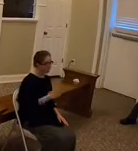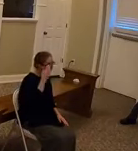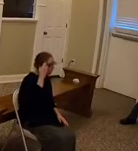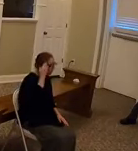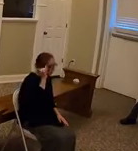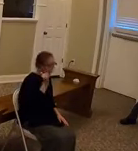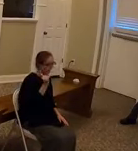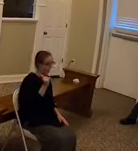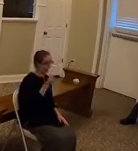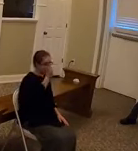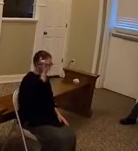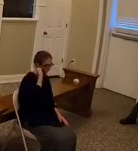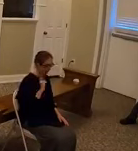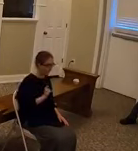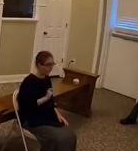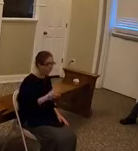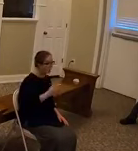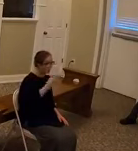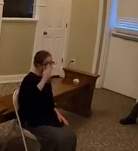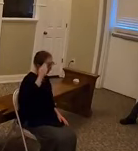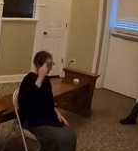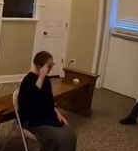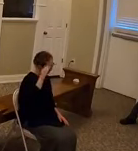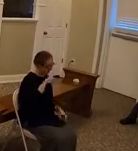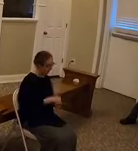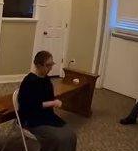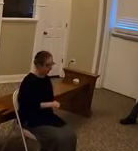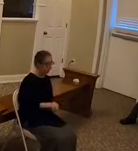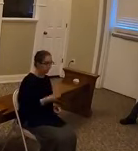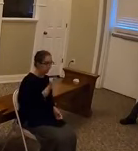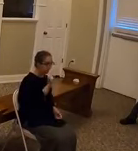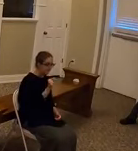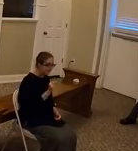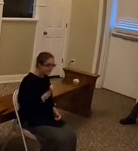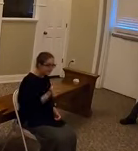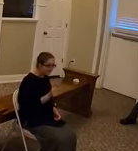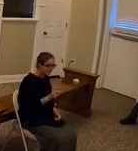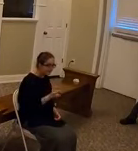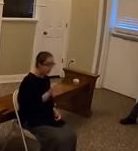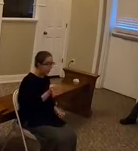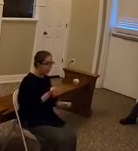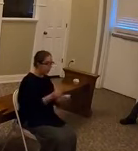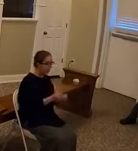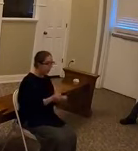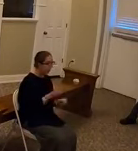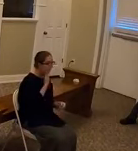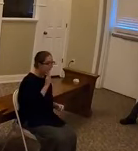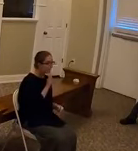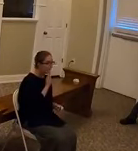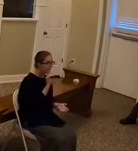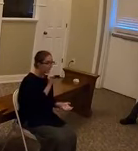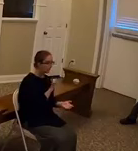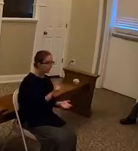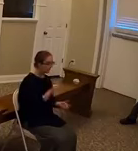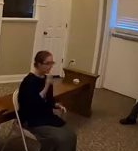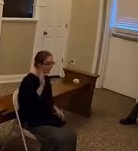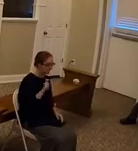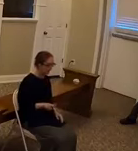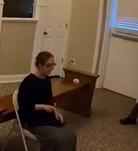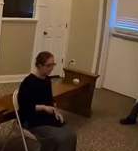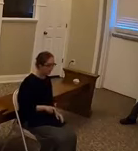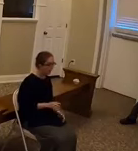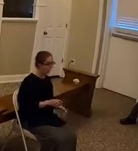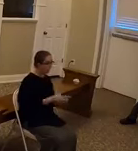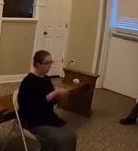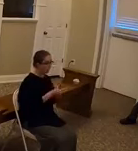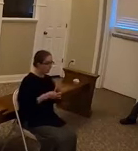know why? Because he knew that in just a few moments, he was no longer going to need that thing that